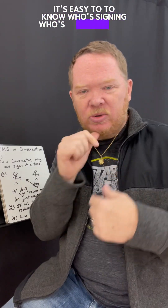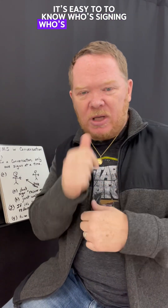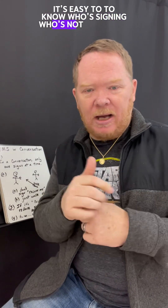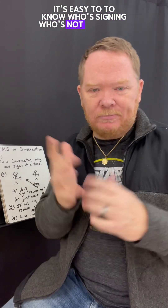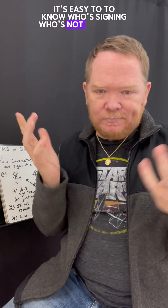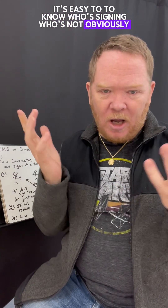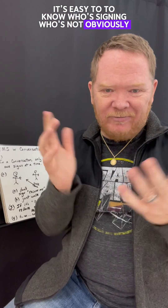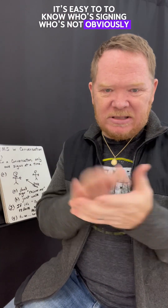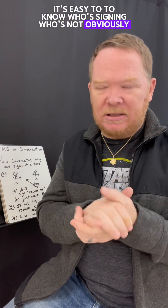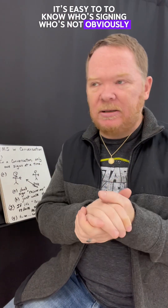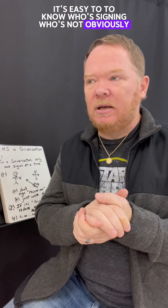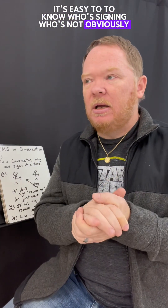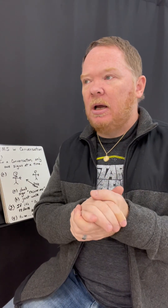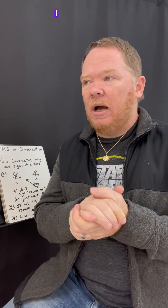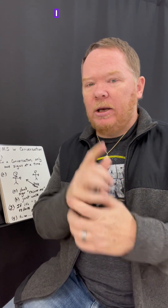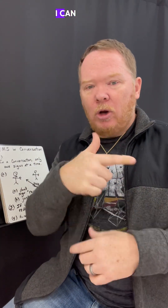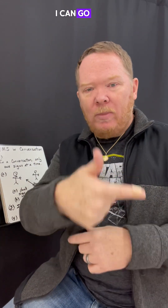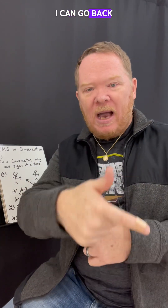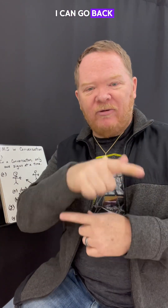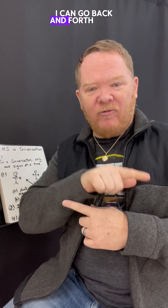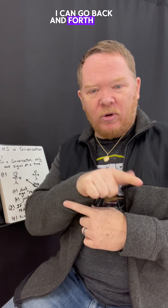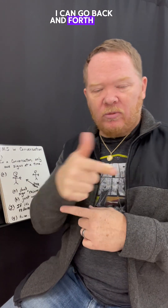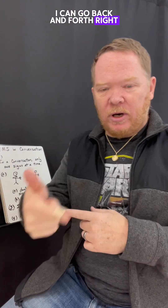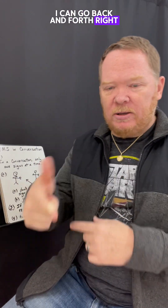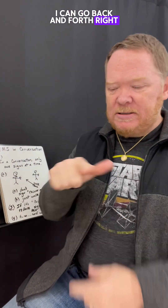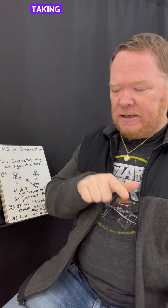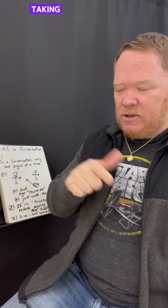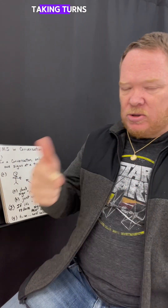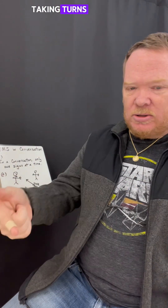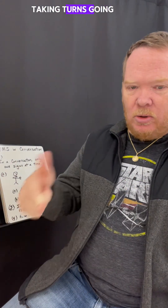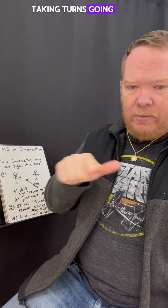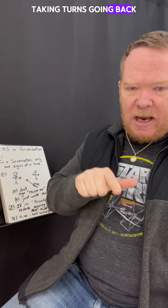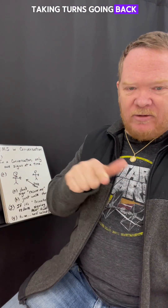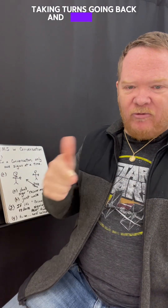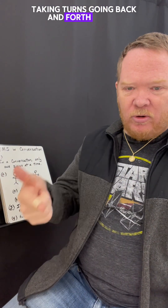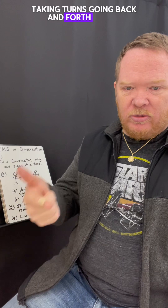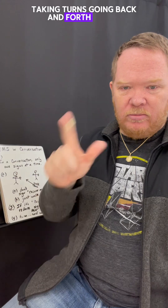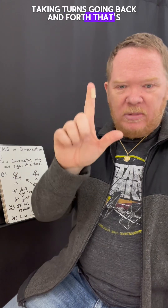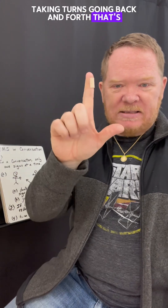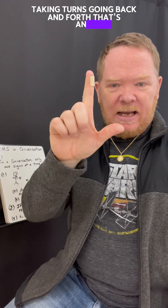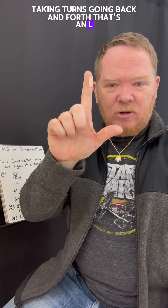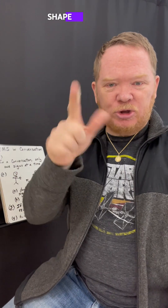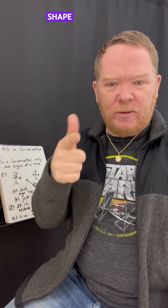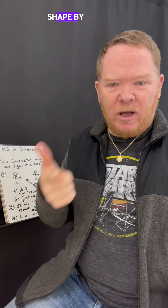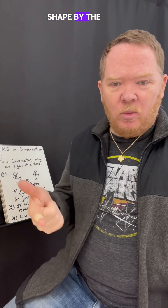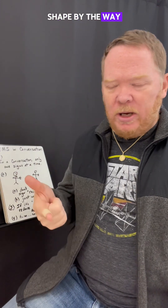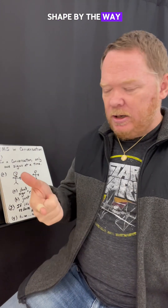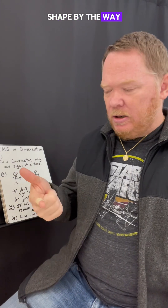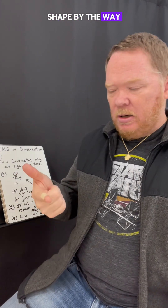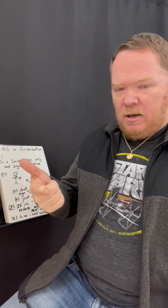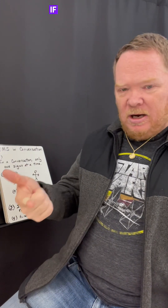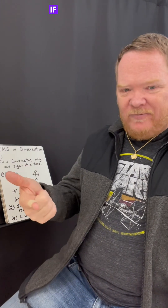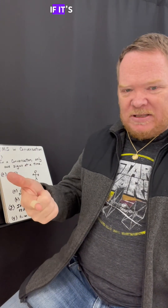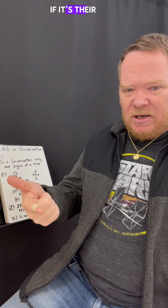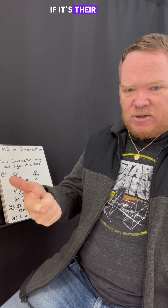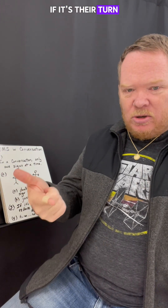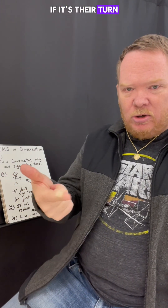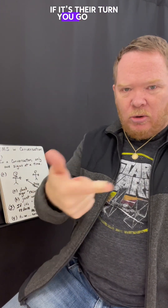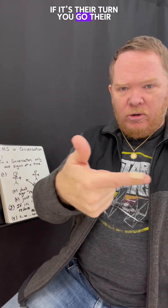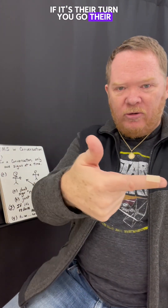not, obviously. You can go back and forth, right? Taking turns, going back and forth. That's an L shape, by the way. If it's their turn, their